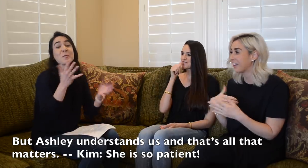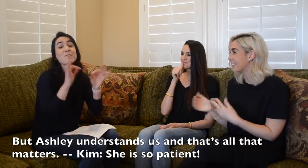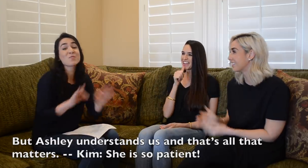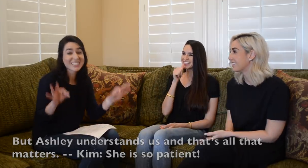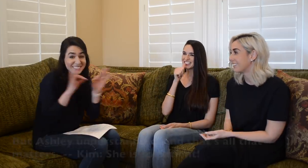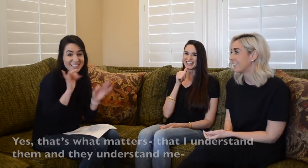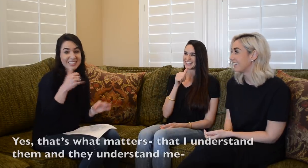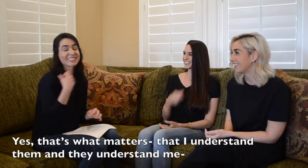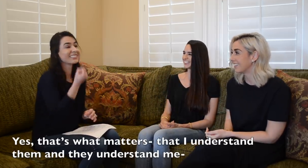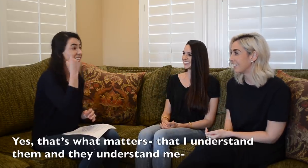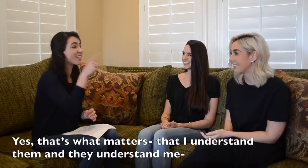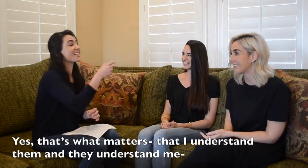matters. Patient.